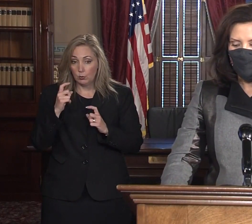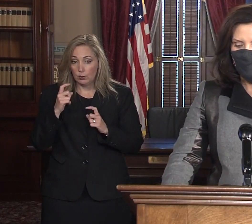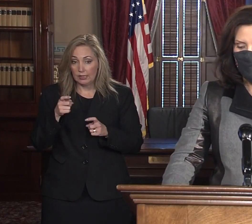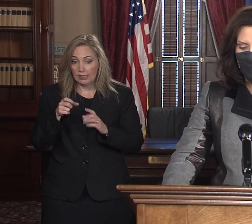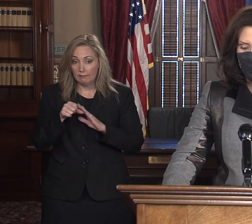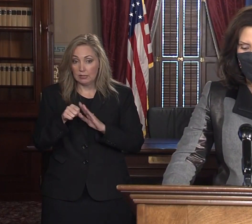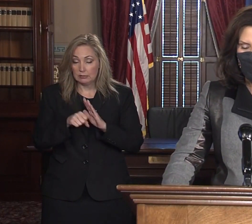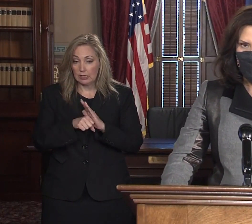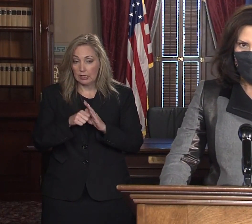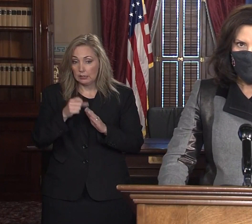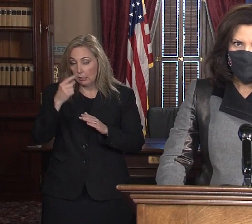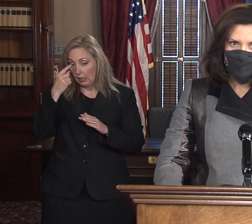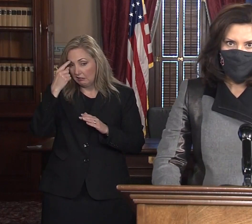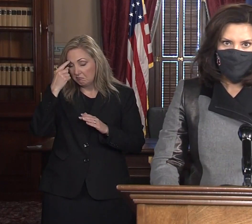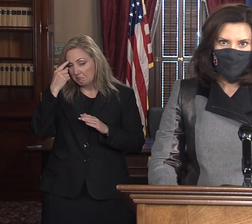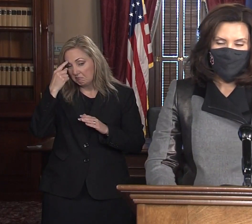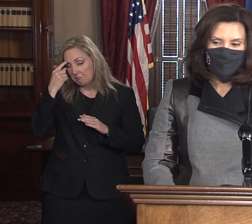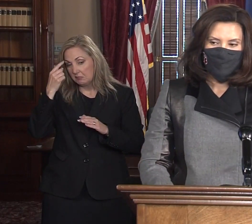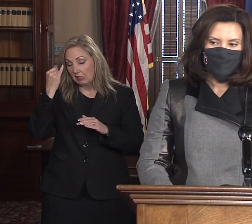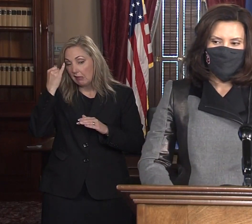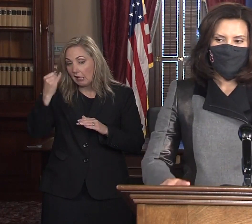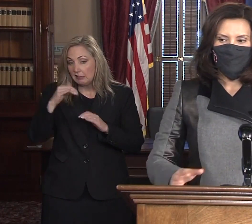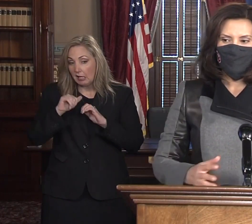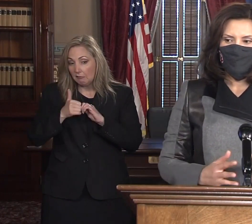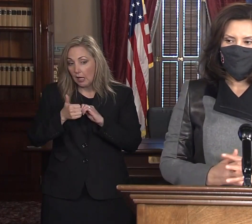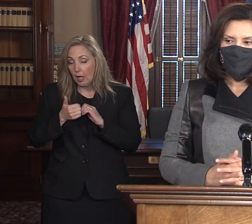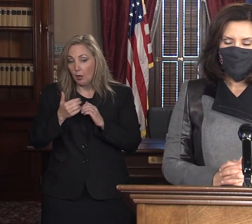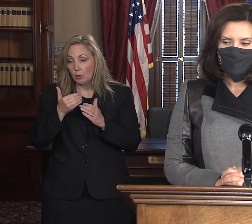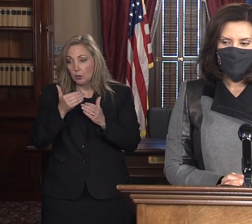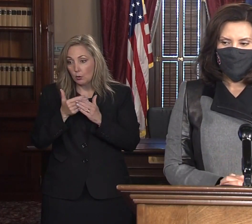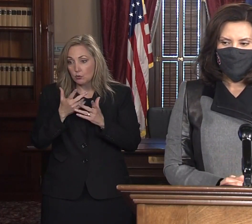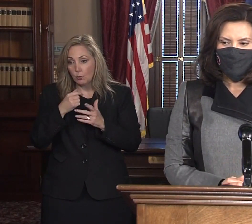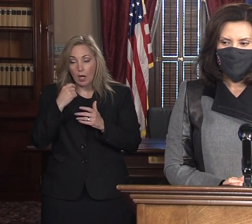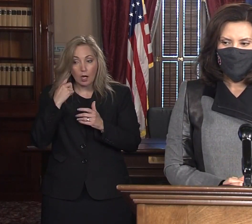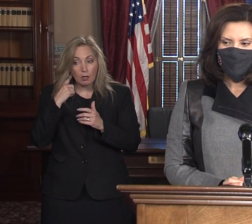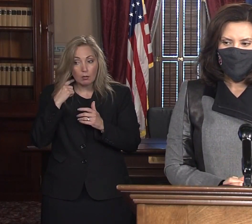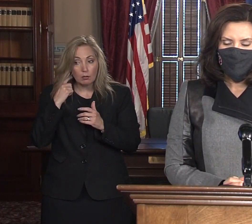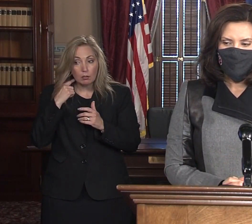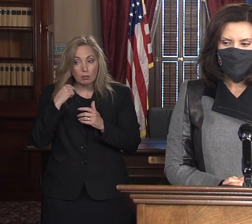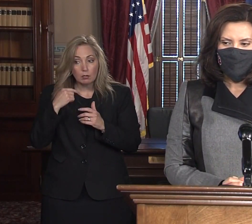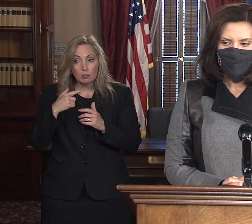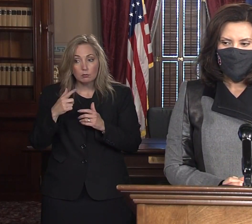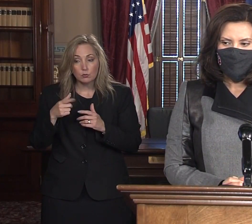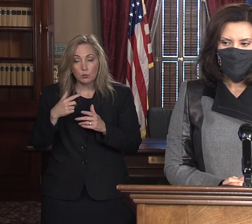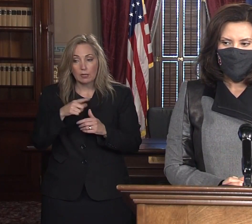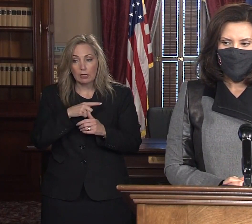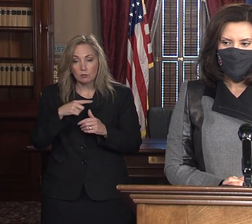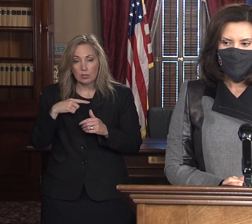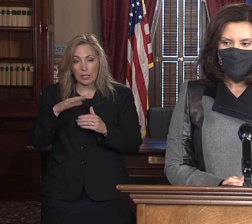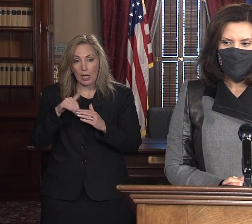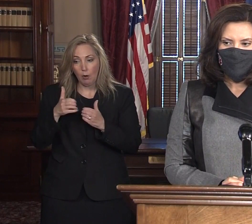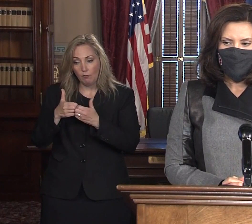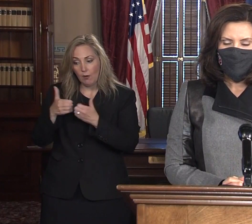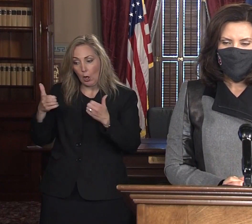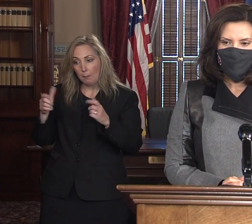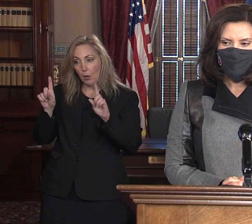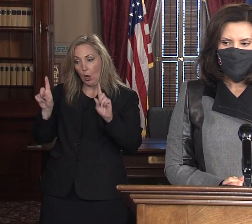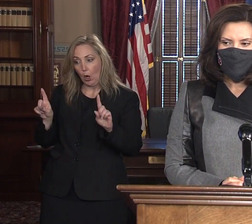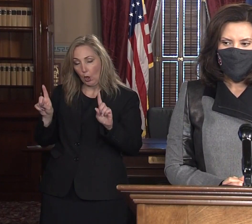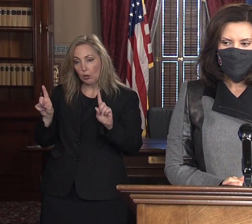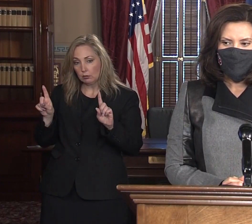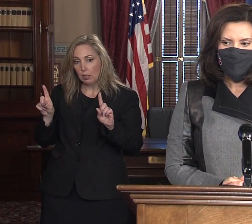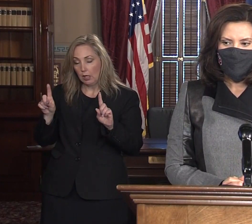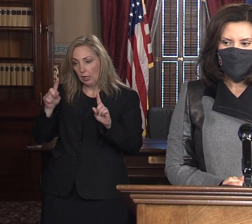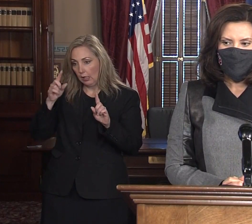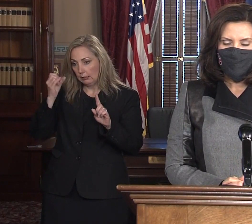a sense of how close you are with unity with the Republicans in the legislature, how far apart you are? You talked